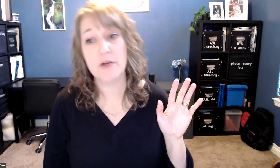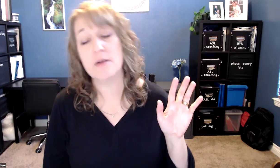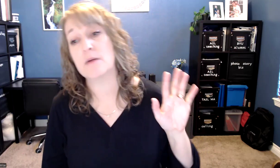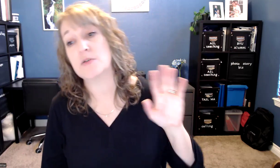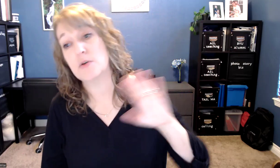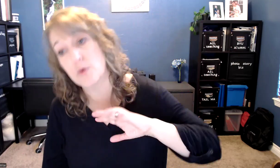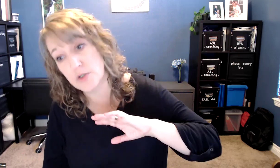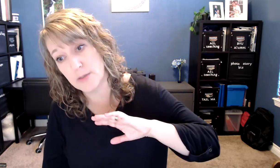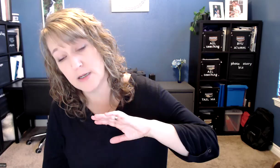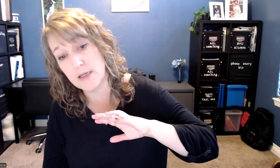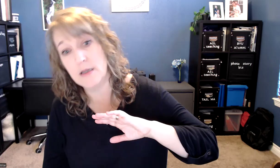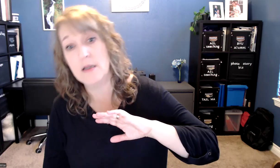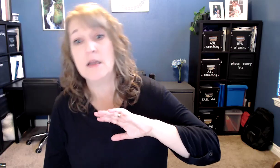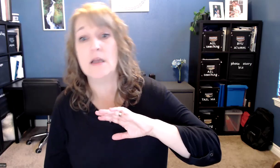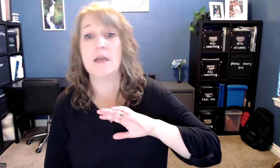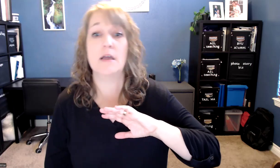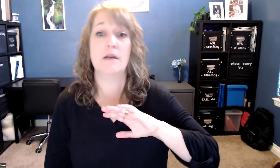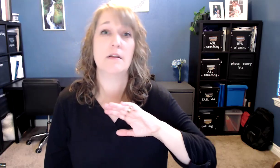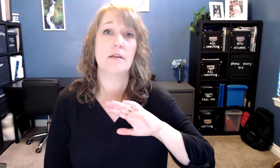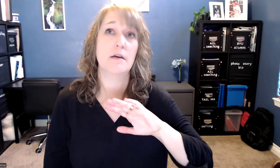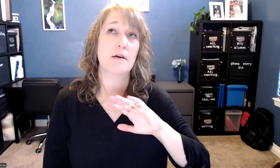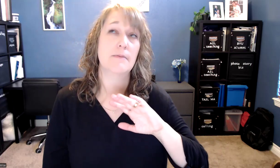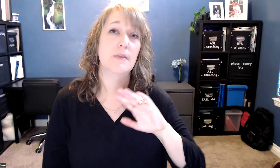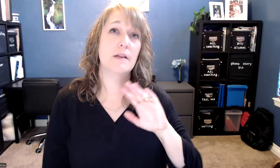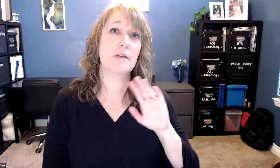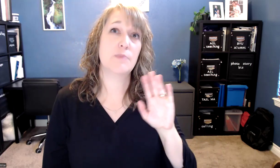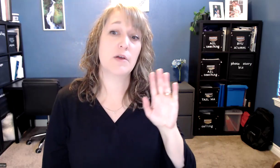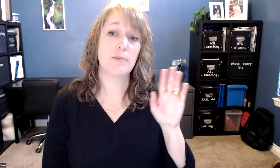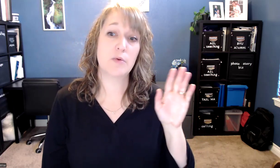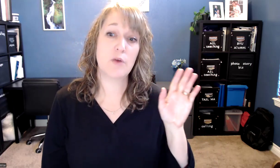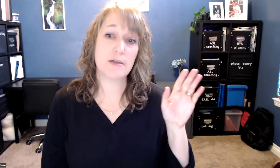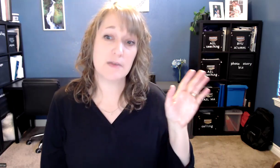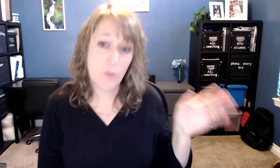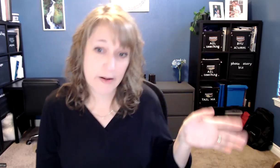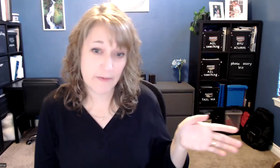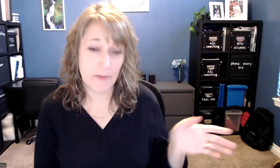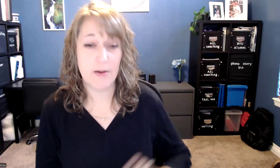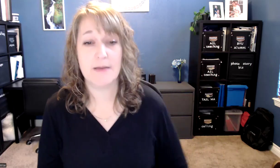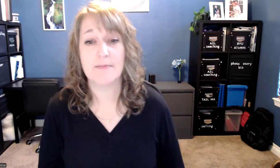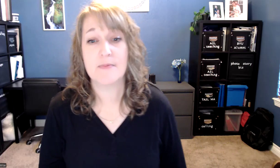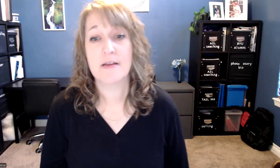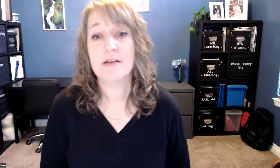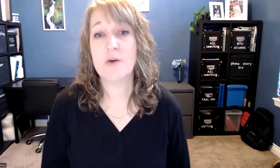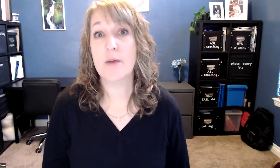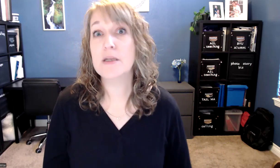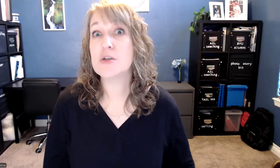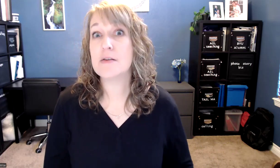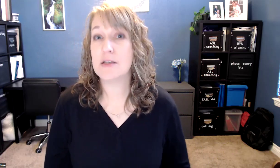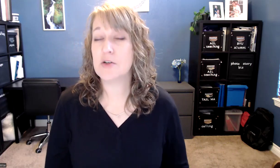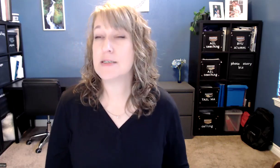number comes toward your body, and the smaller number rocks away from your body. So I'm going to show you this, and you'll see